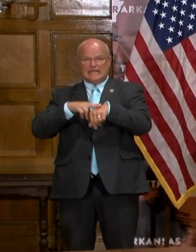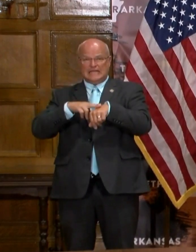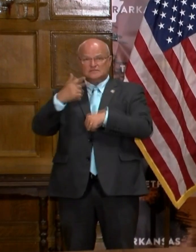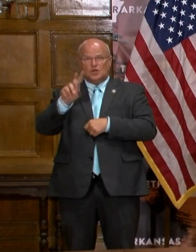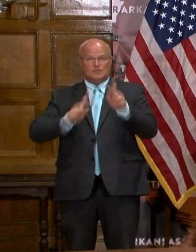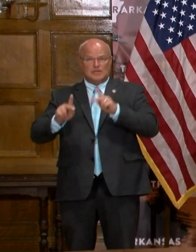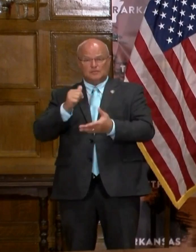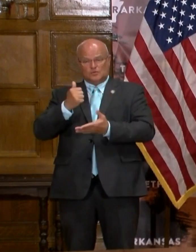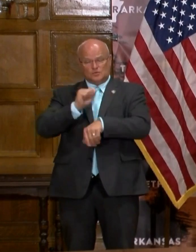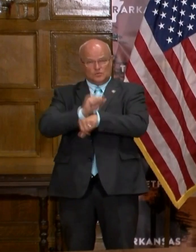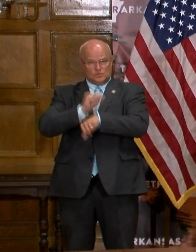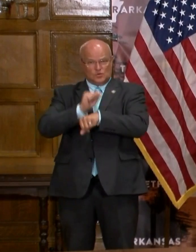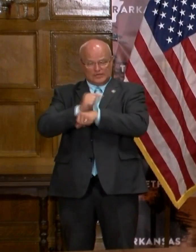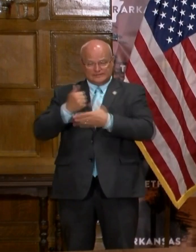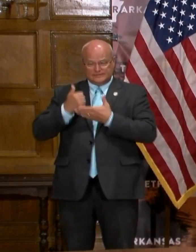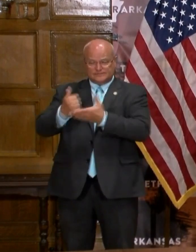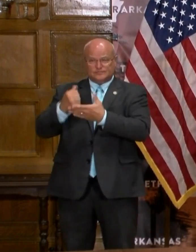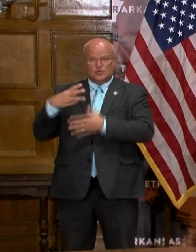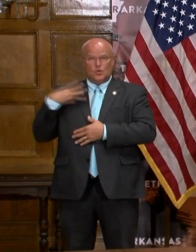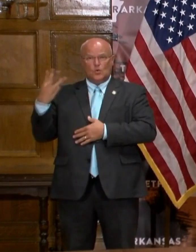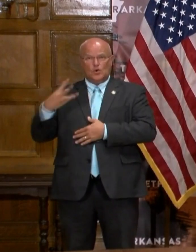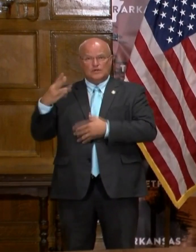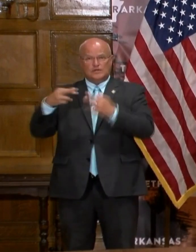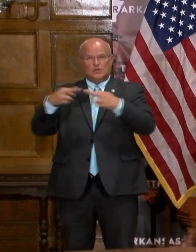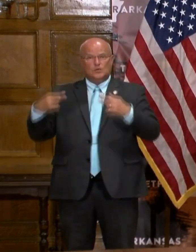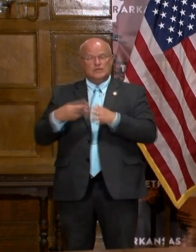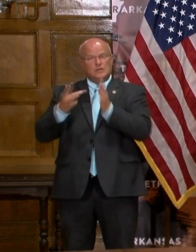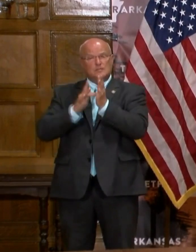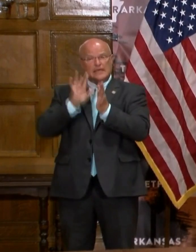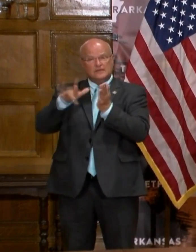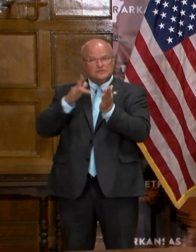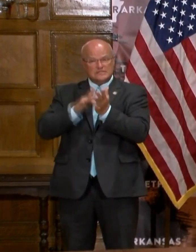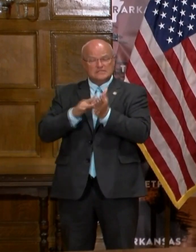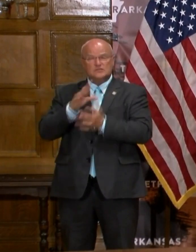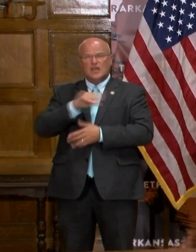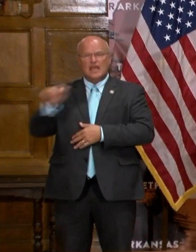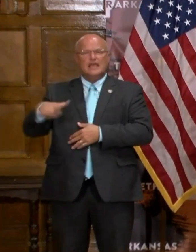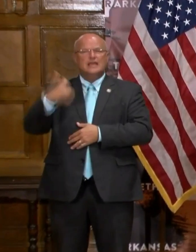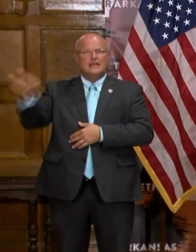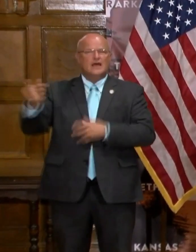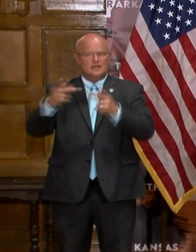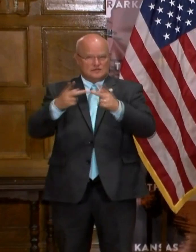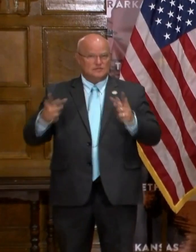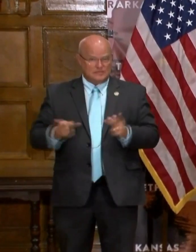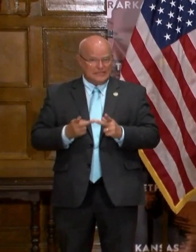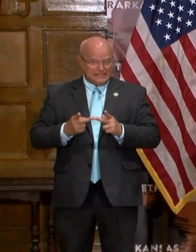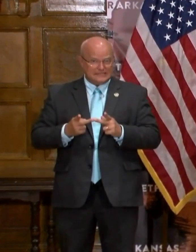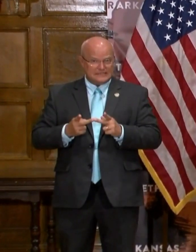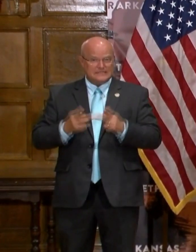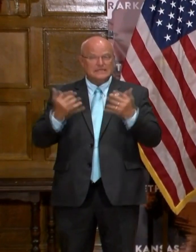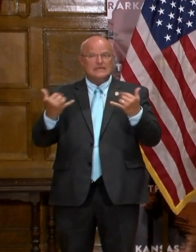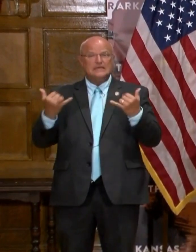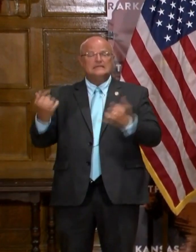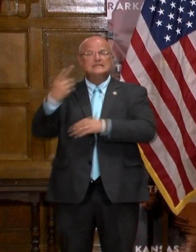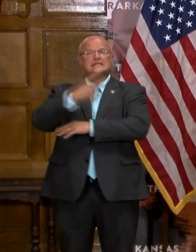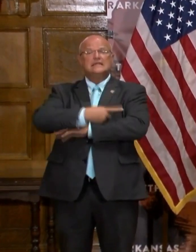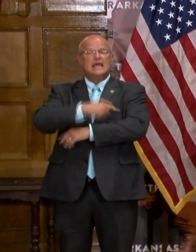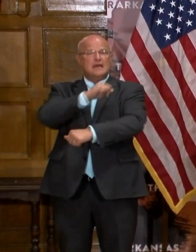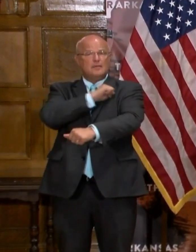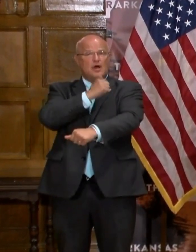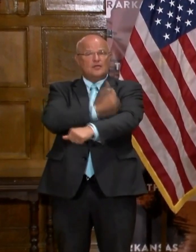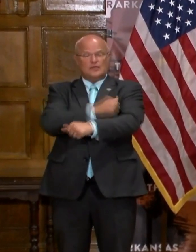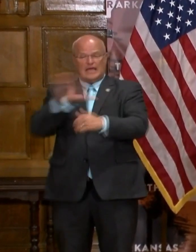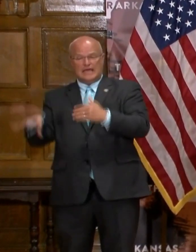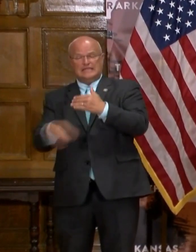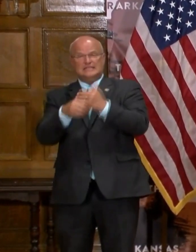personnel assisting both Washington Regional Medical Center and other facilities. Today I'm authorizing